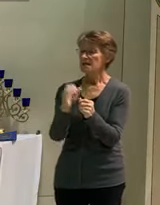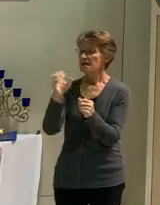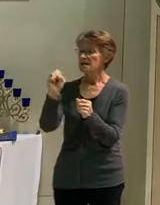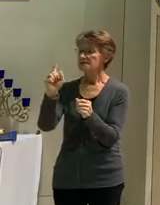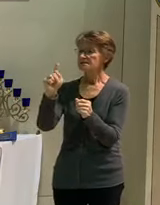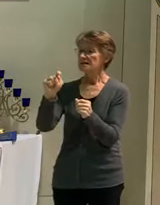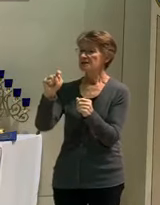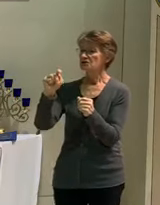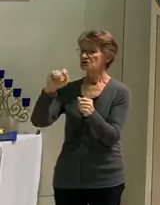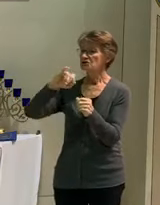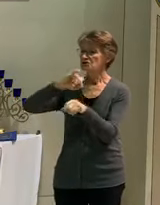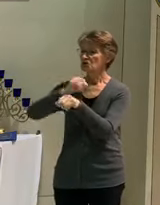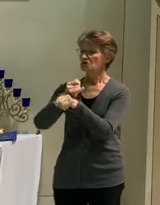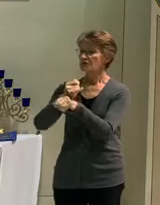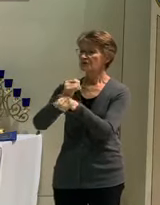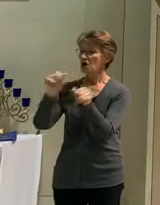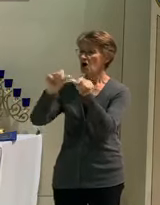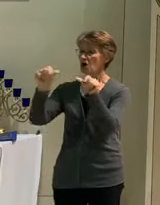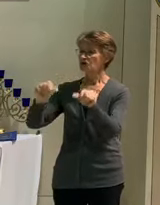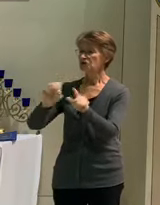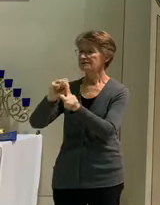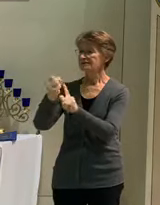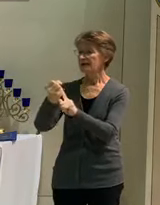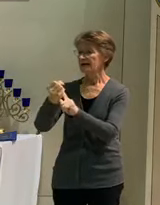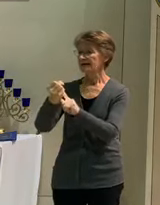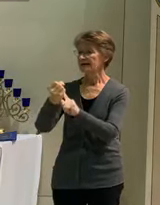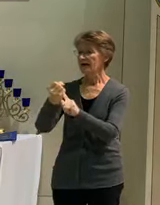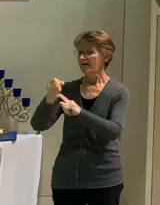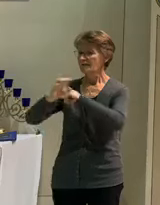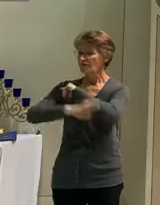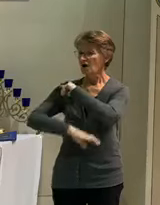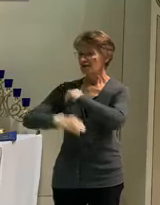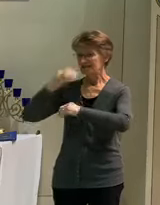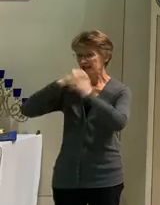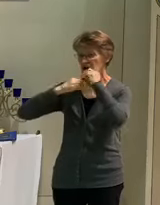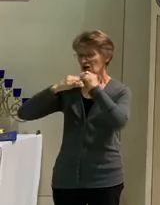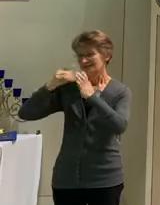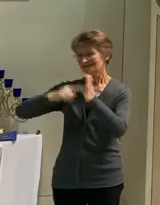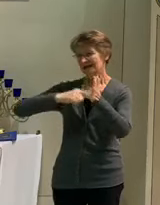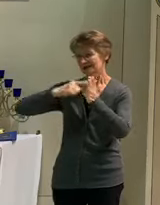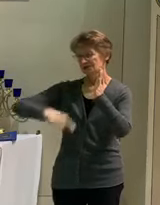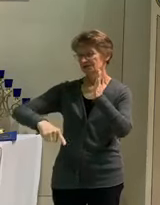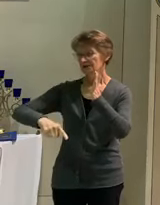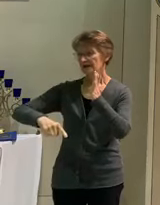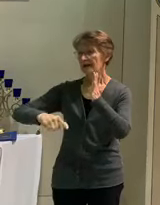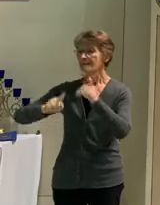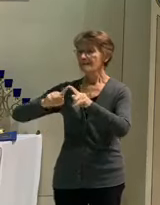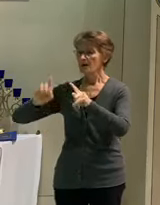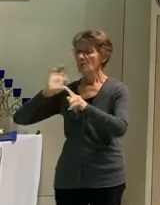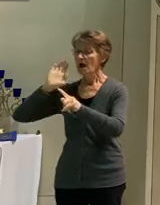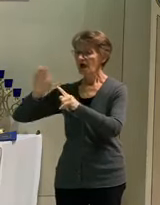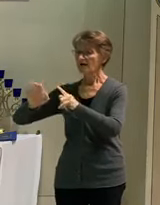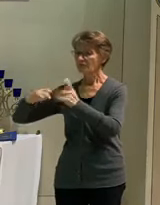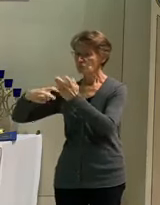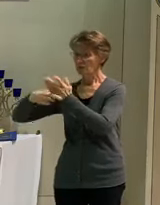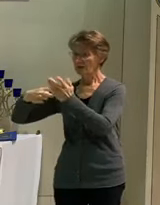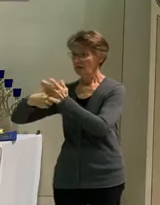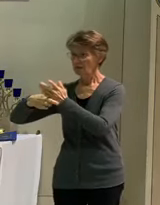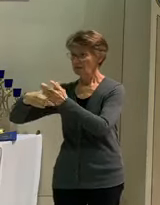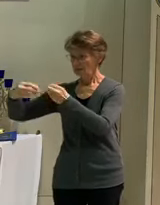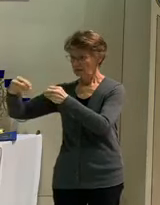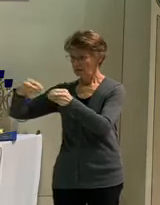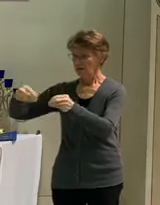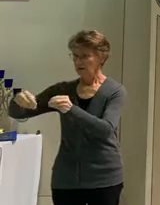St. Joseph Altar Society Fall Dinner is canceled. There will still be a raffle drawing on Friday, September